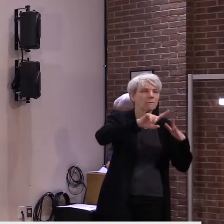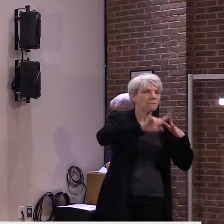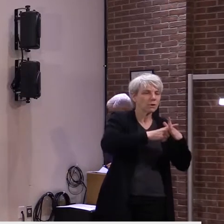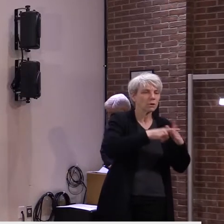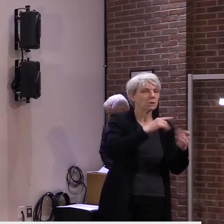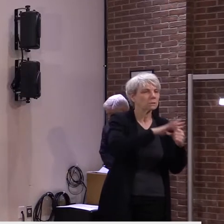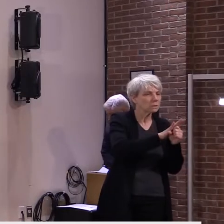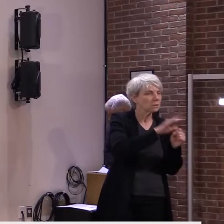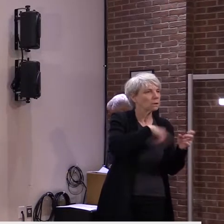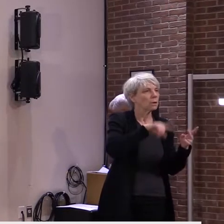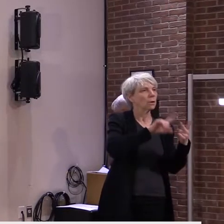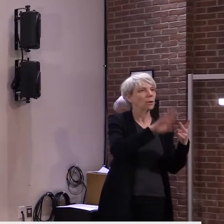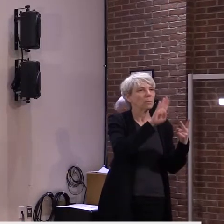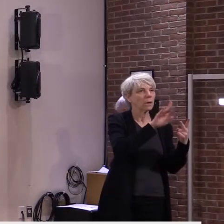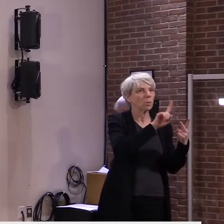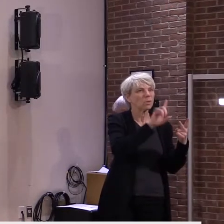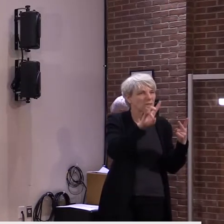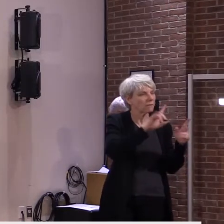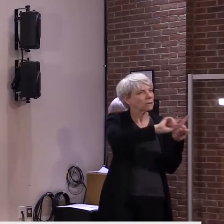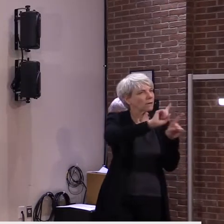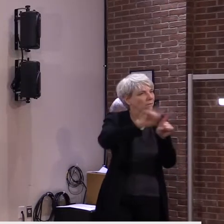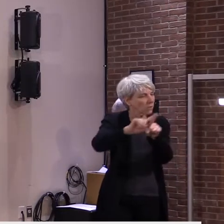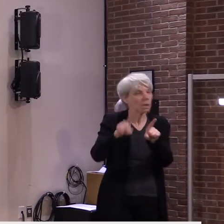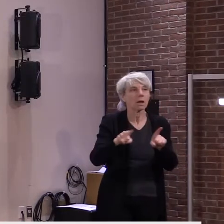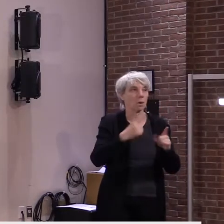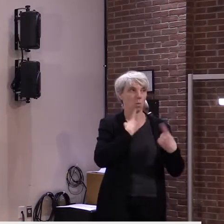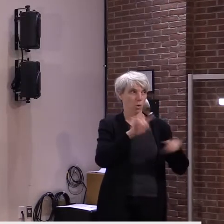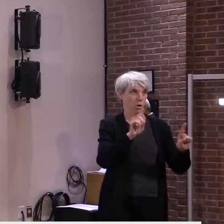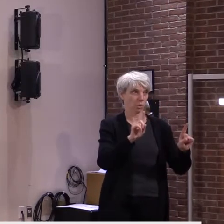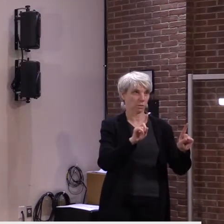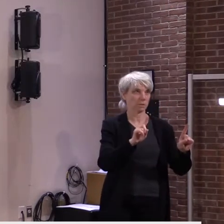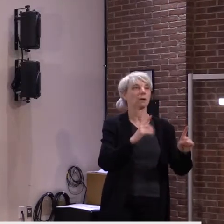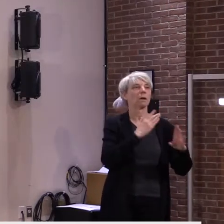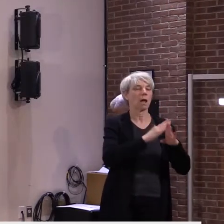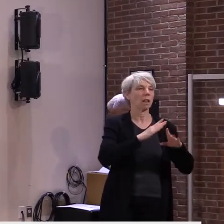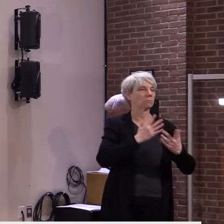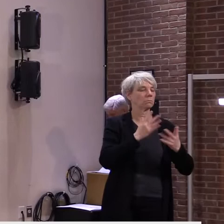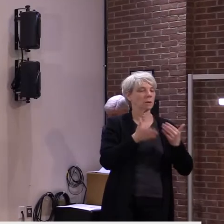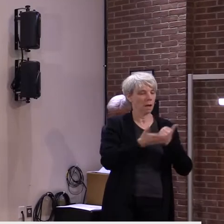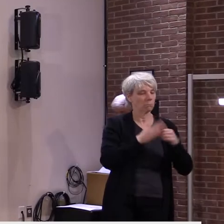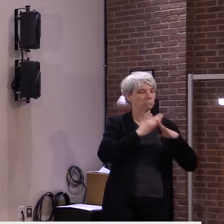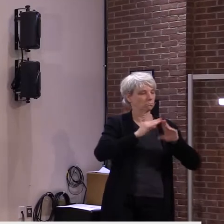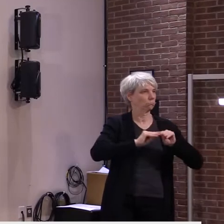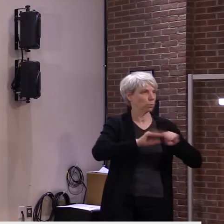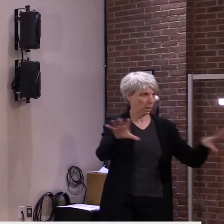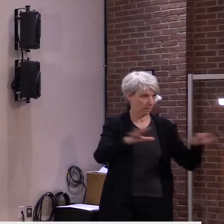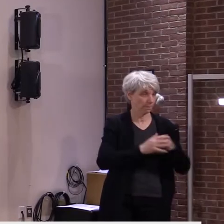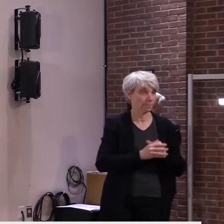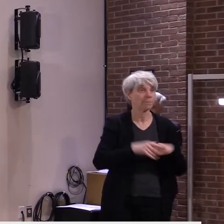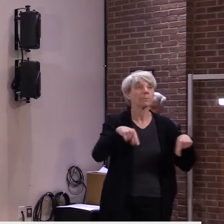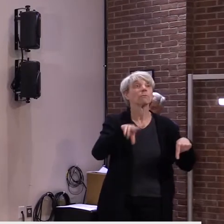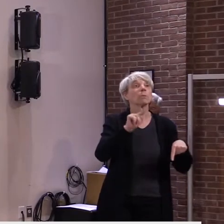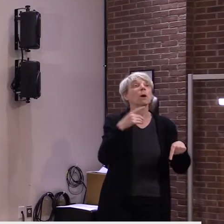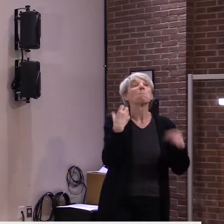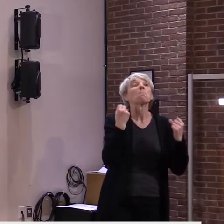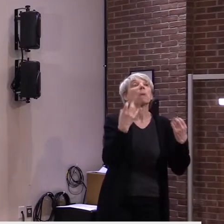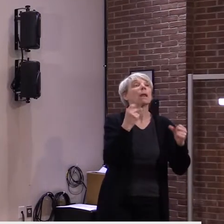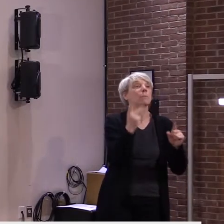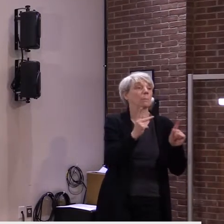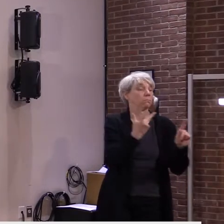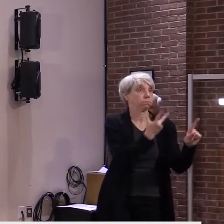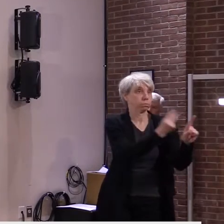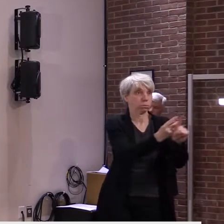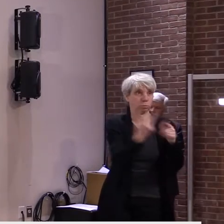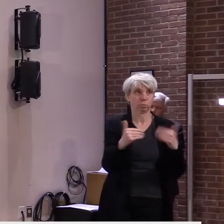virus. We have great vaccination rates here in Vermont, and we're going to keep doing even better. This is why we can ease up